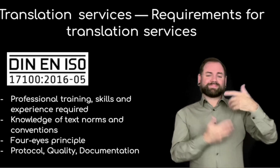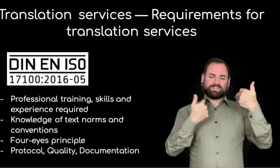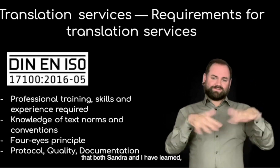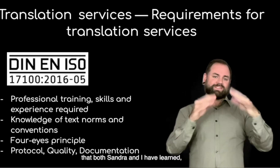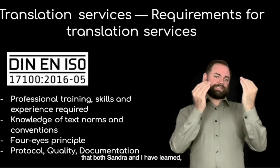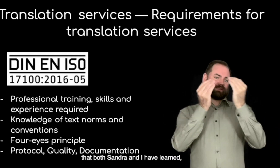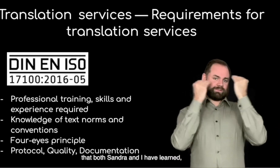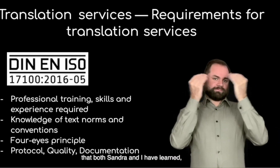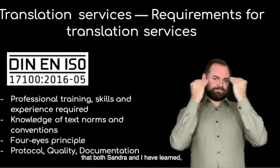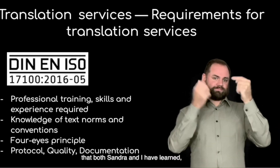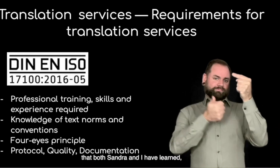work.